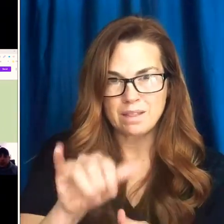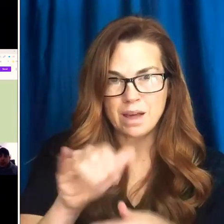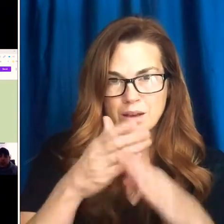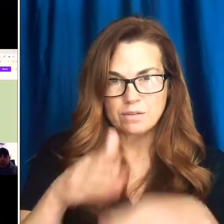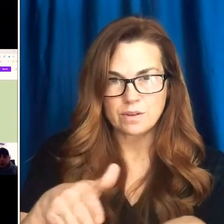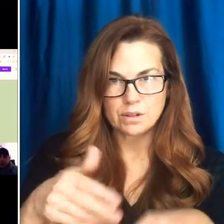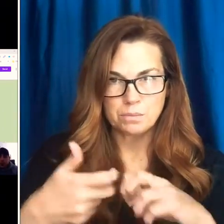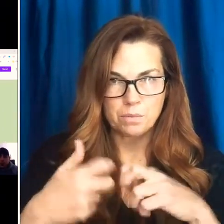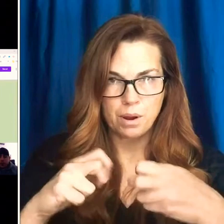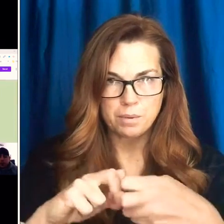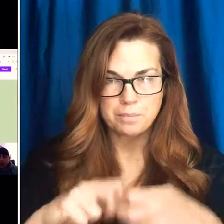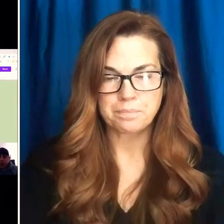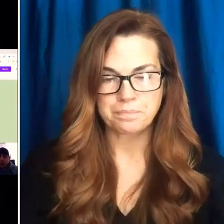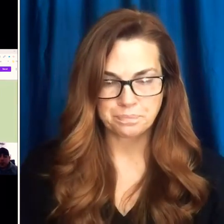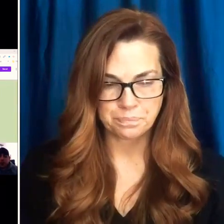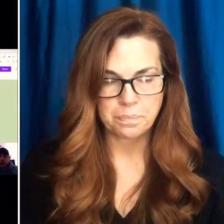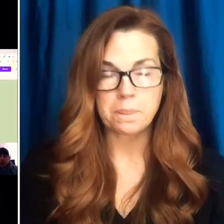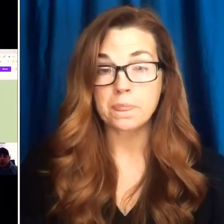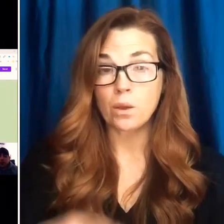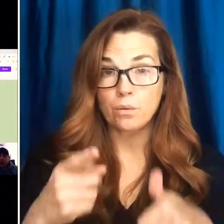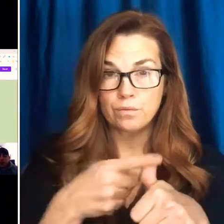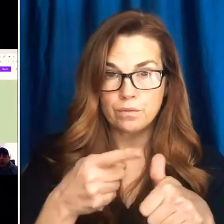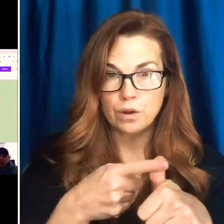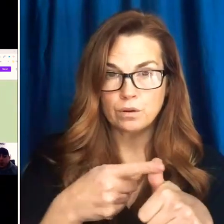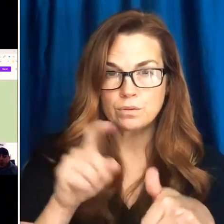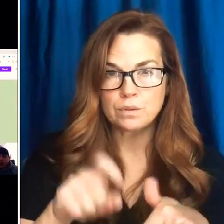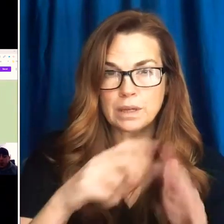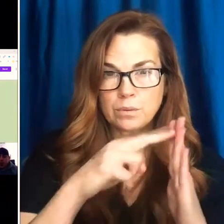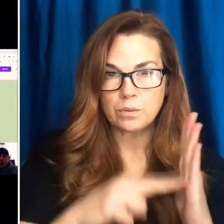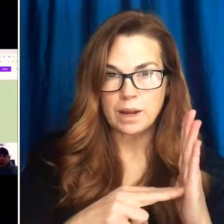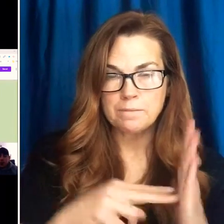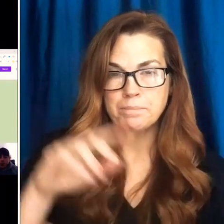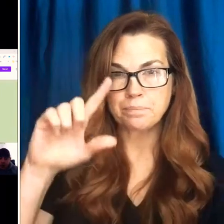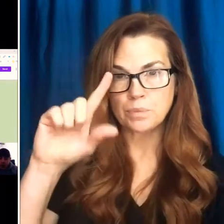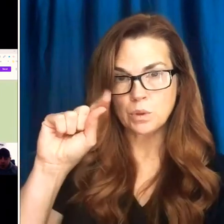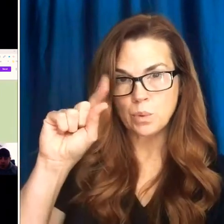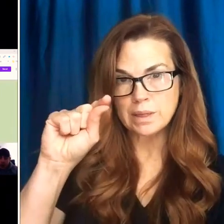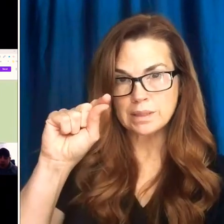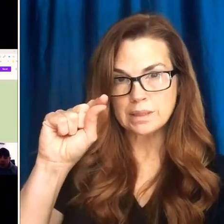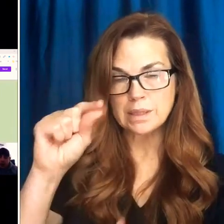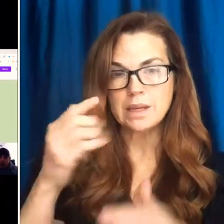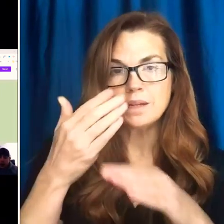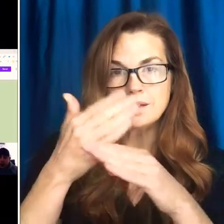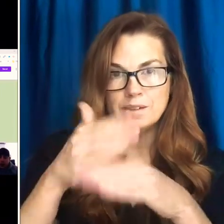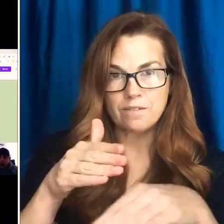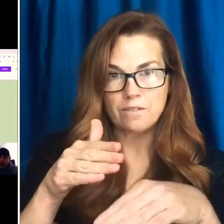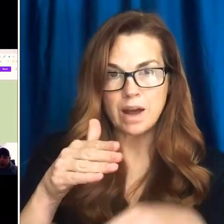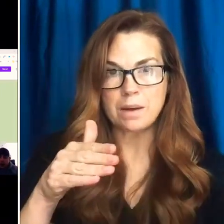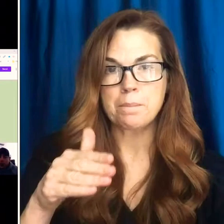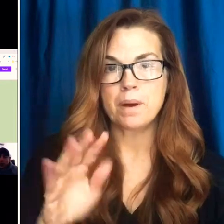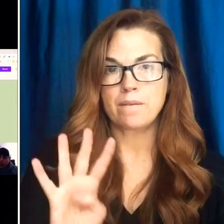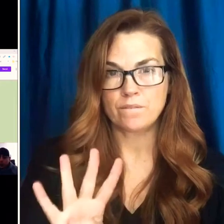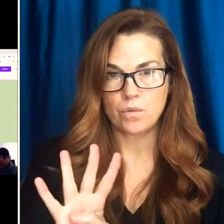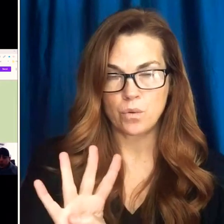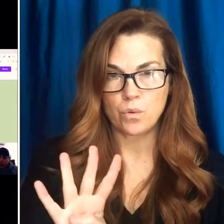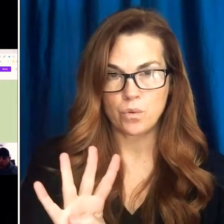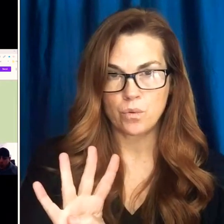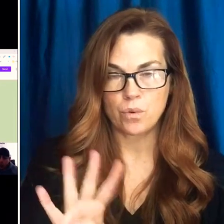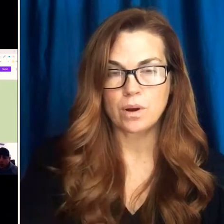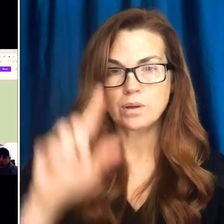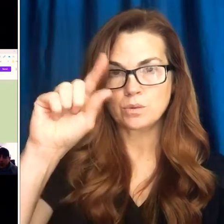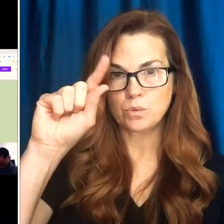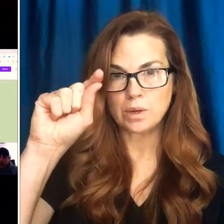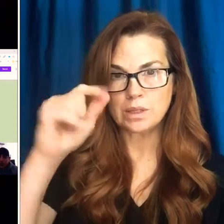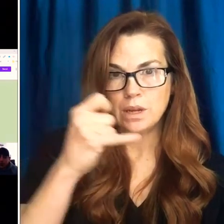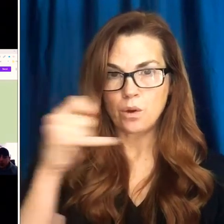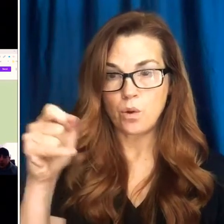first we need to read this division problem, and it's 20 divided by 4, because 20 over 4 is just